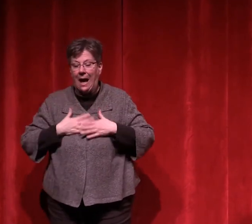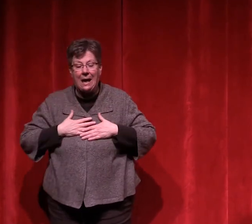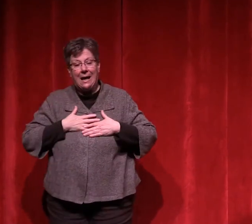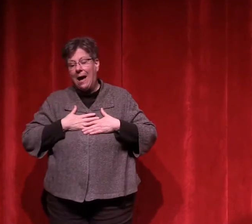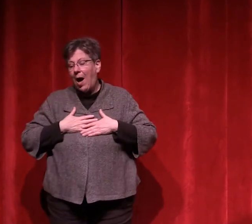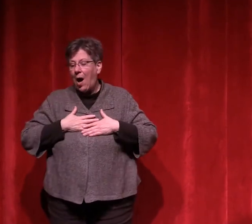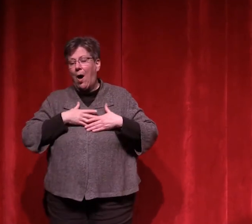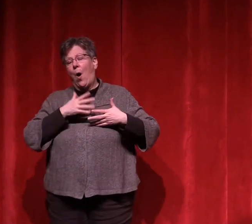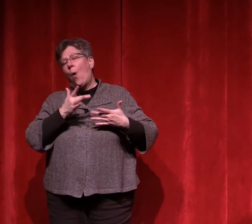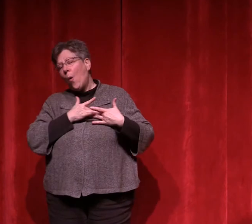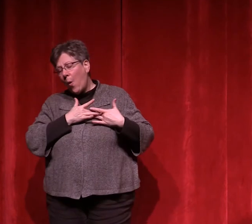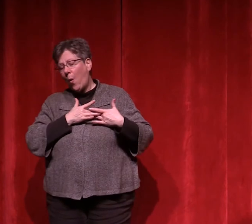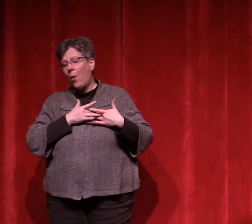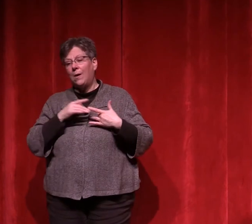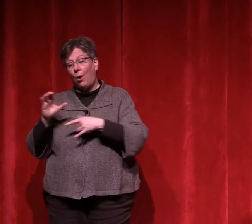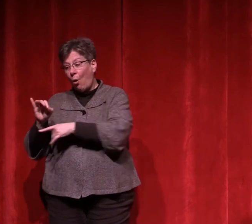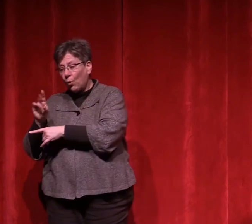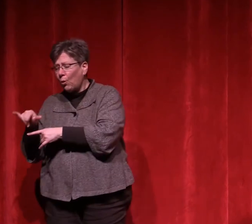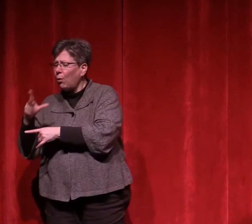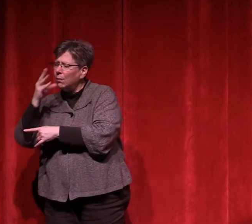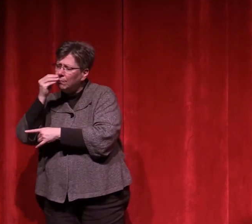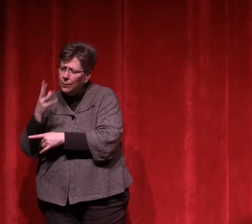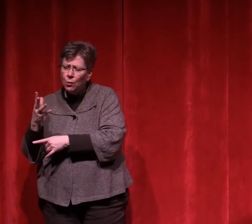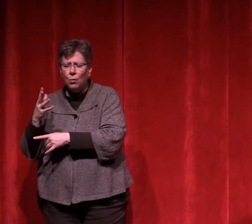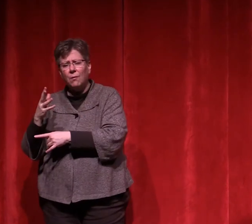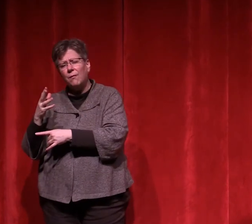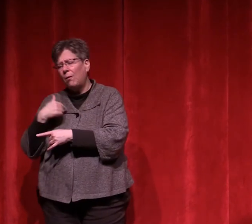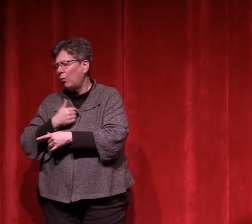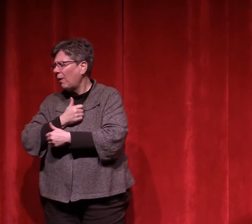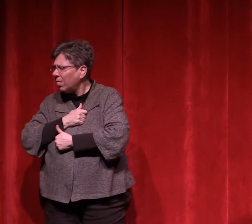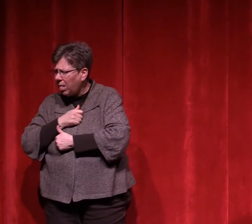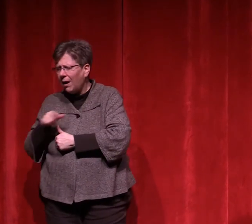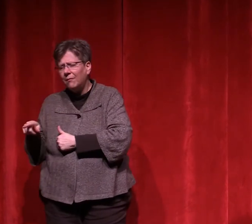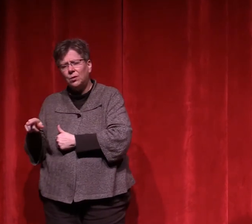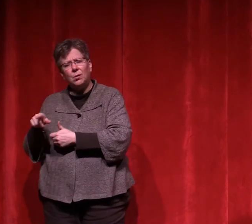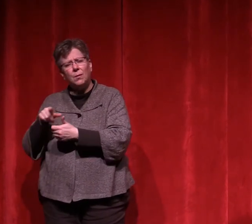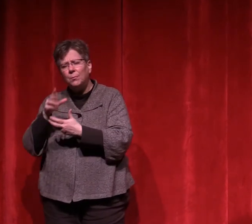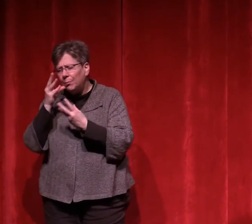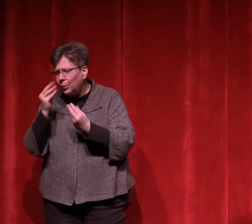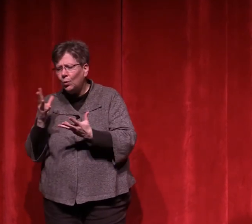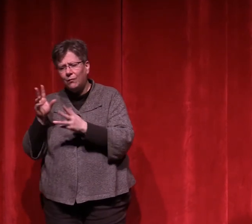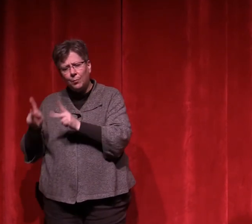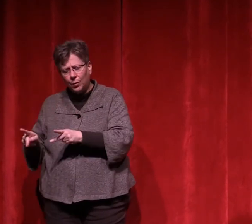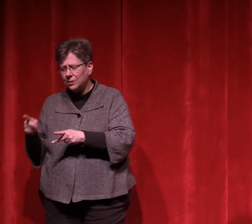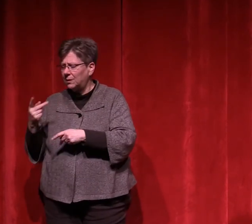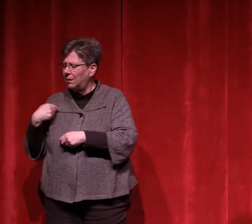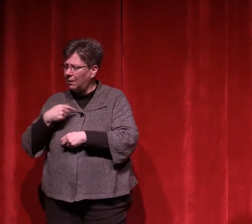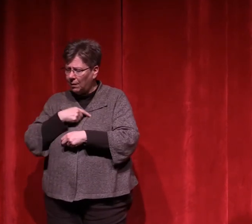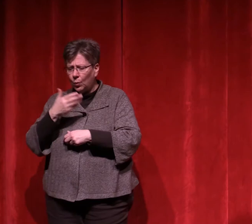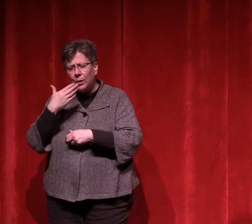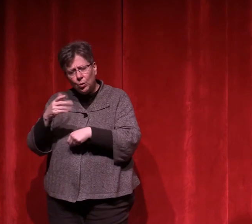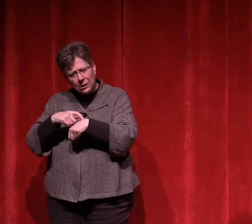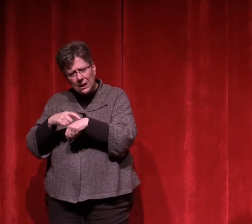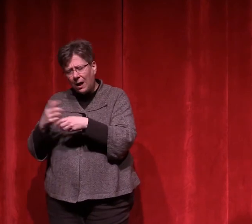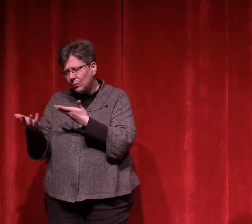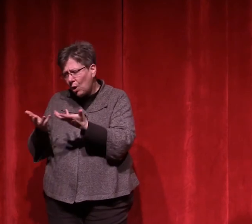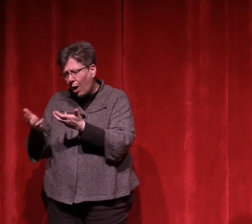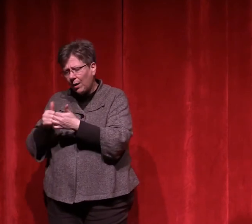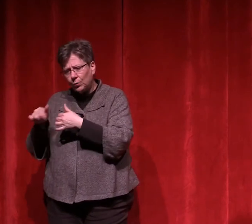But Corey was very engaging, self-confident. We loved her. It was really great. We had a very good time with her.